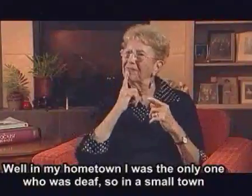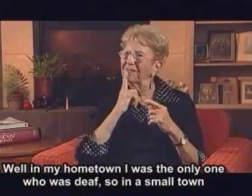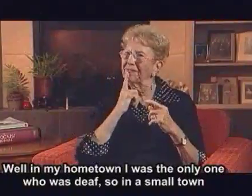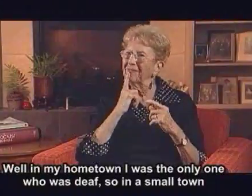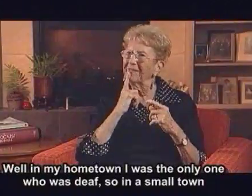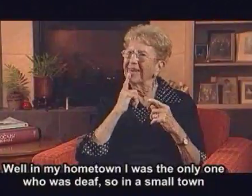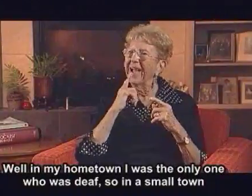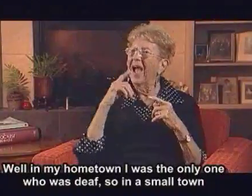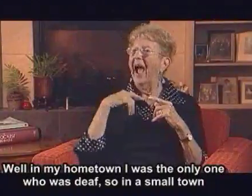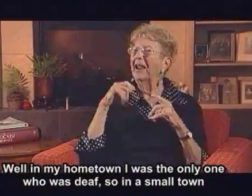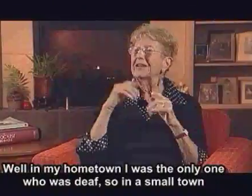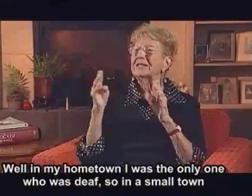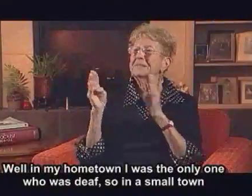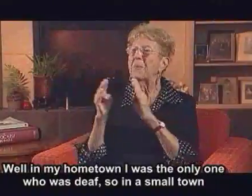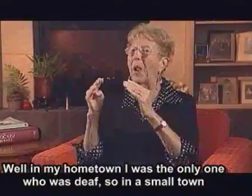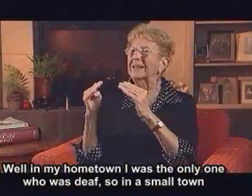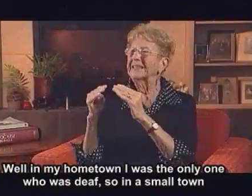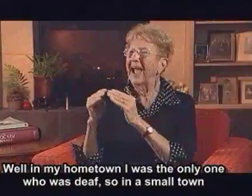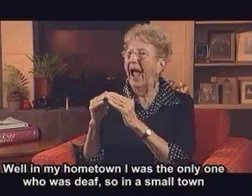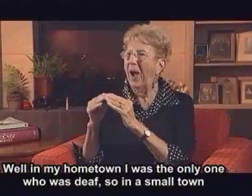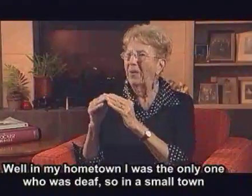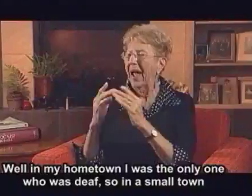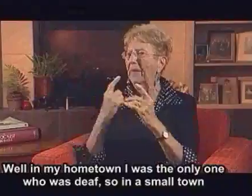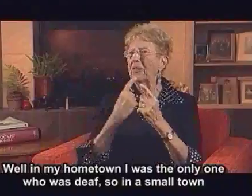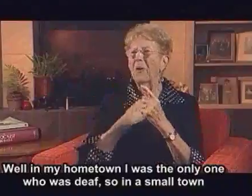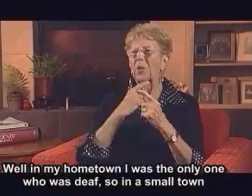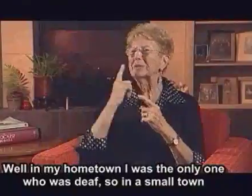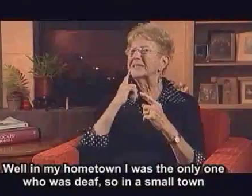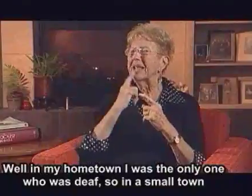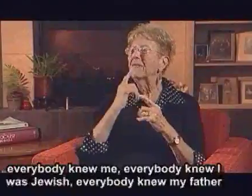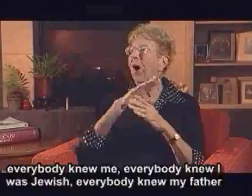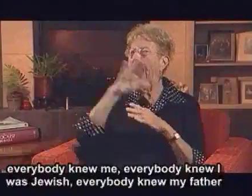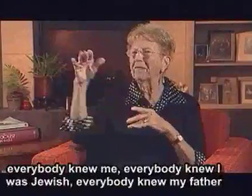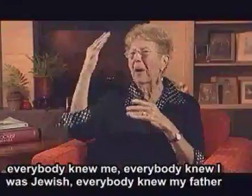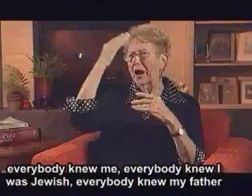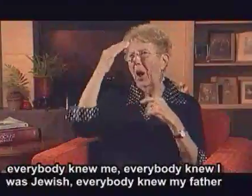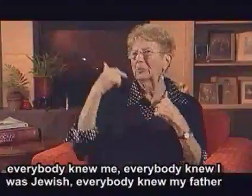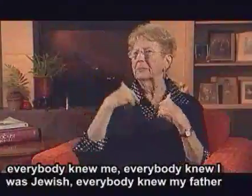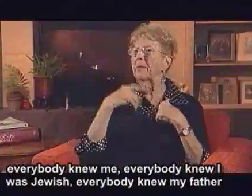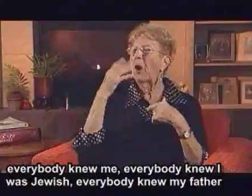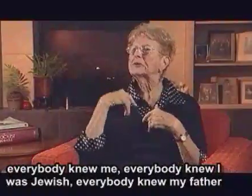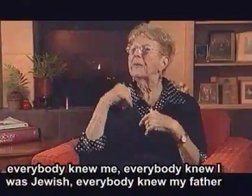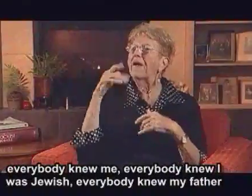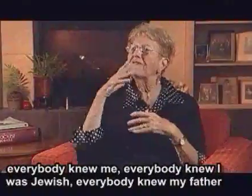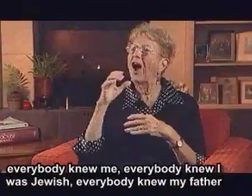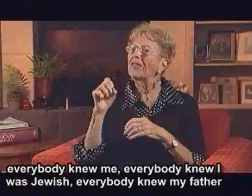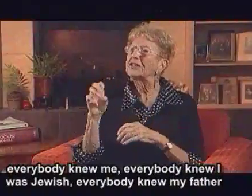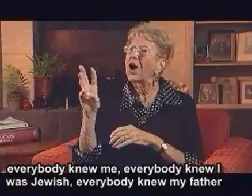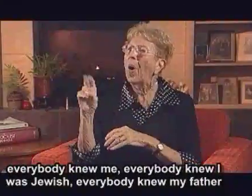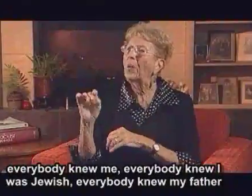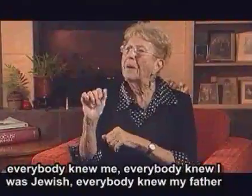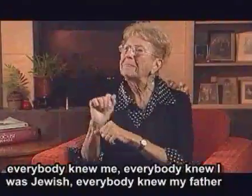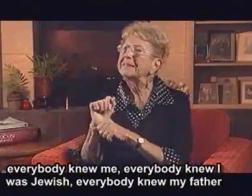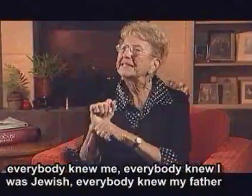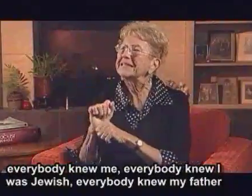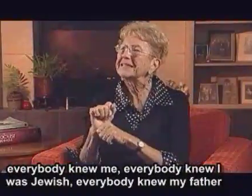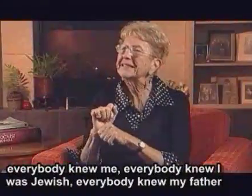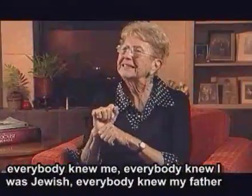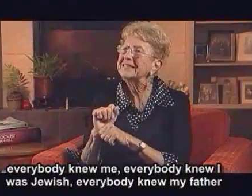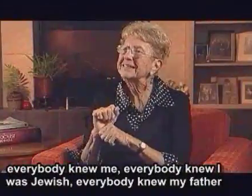Well, in my hometown, I was the only one who was deaf. So in a small town, everybody knew me. Everybody knew I was Jewish. Everybody knew my father